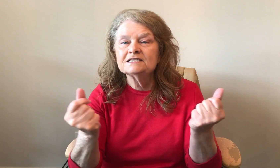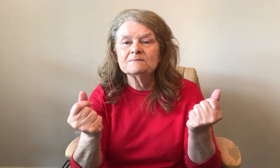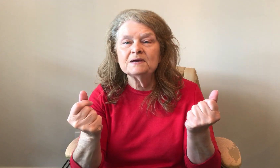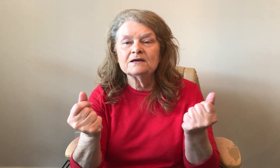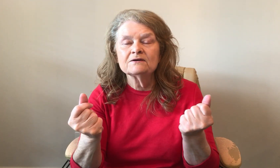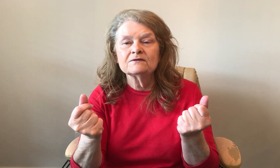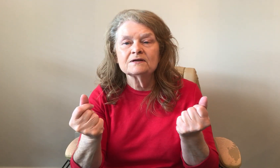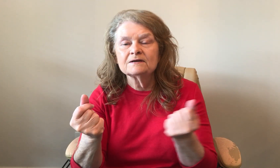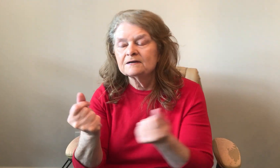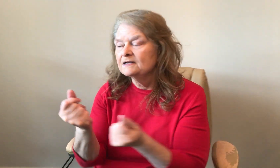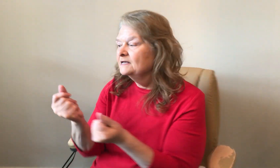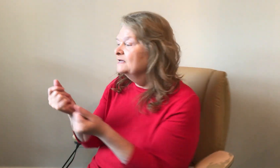Disappeared.